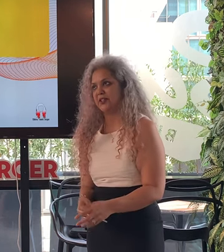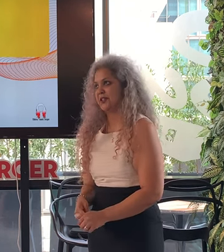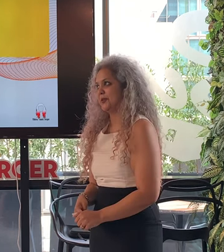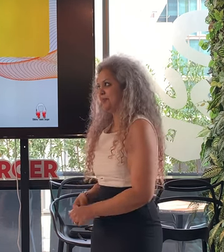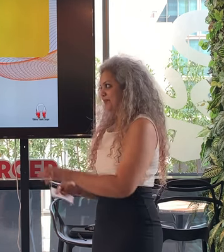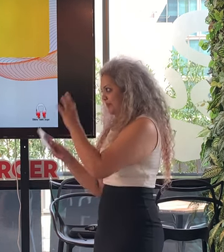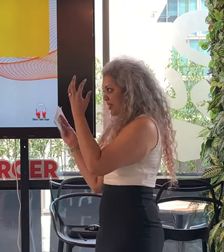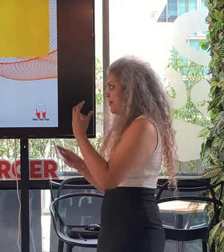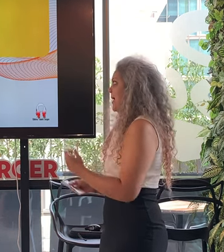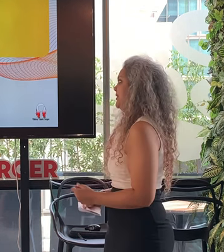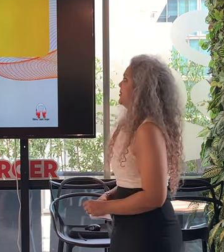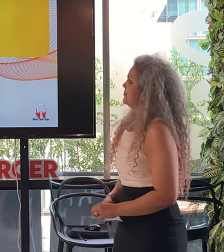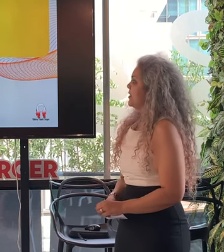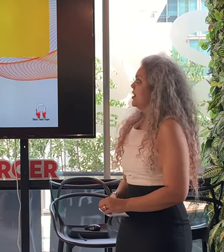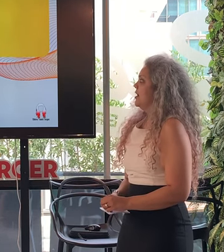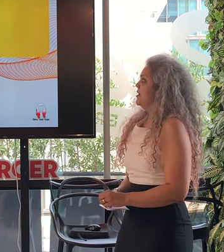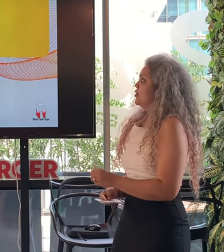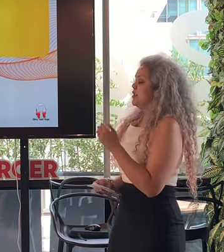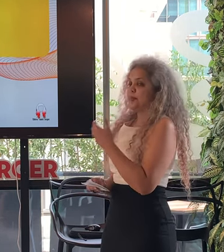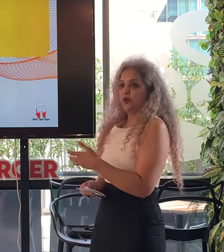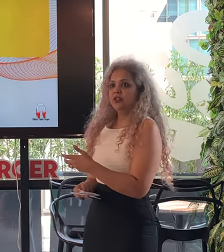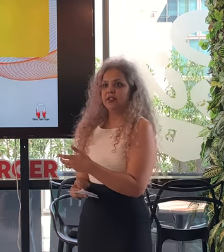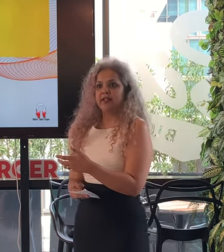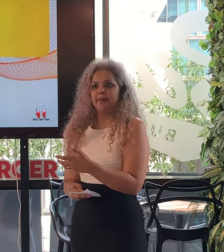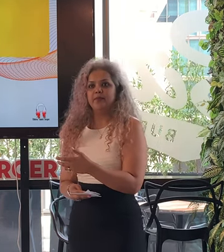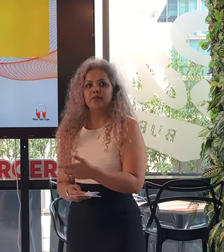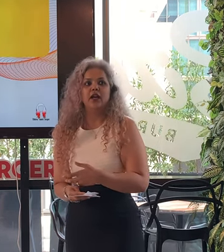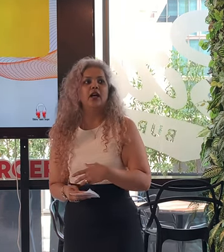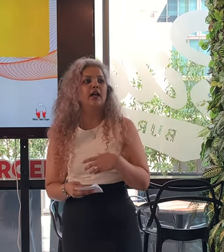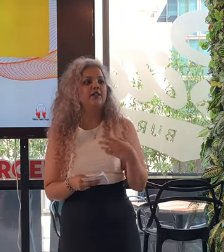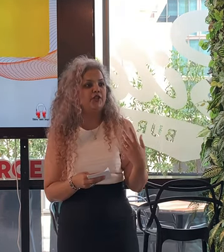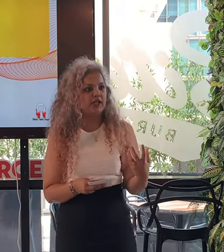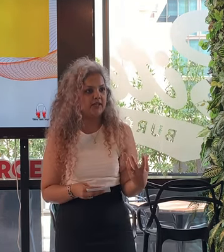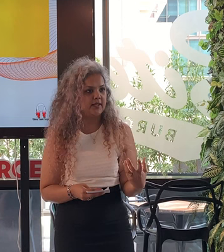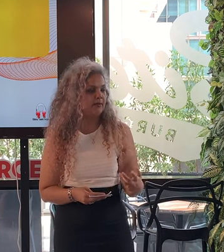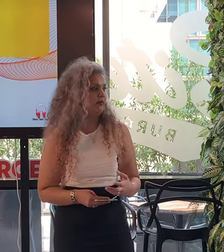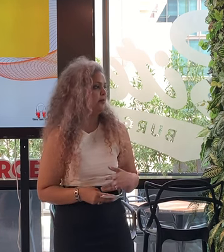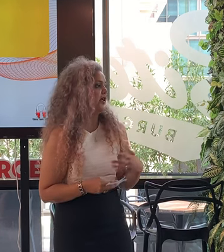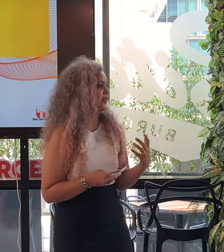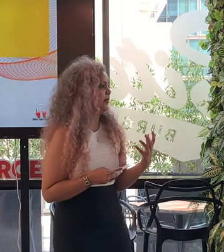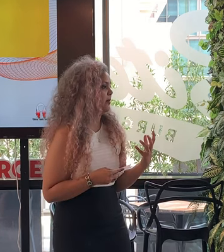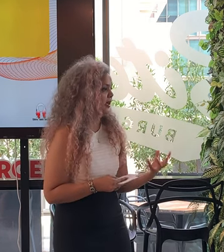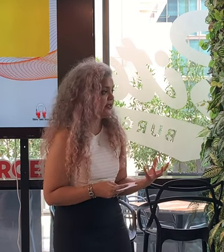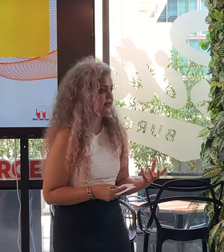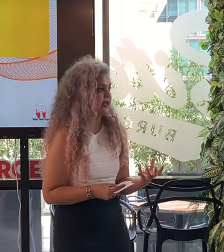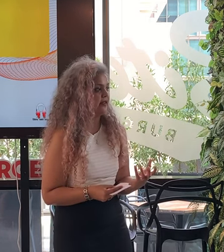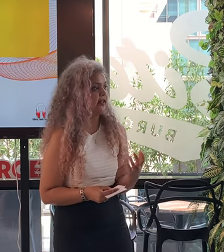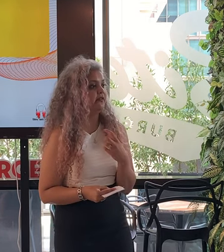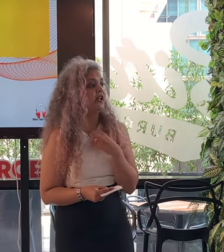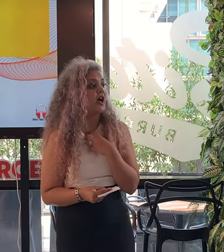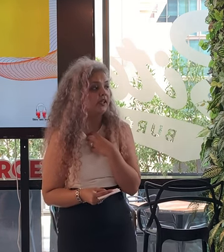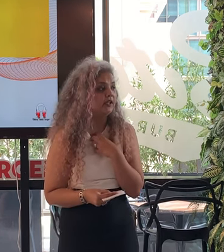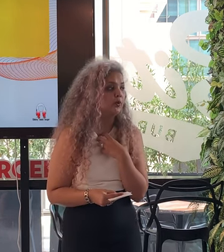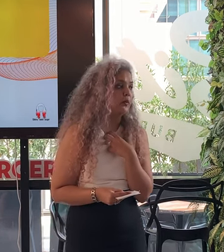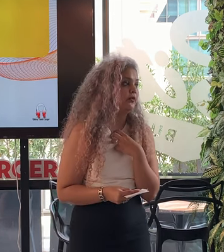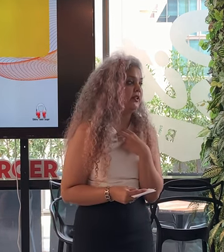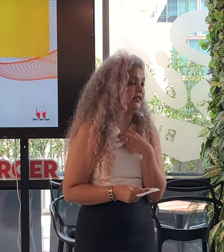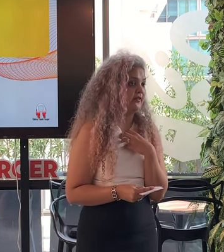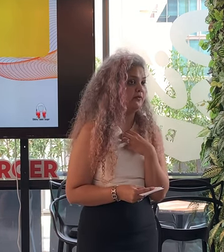back. So support them. Educate them. Make them understand that even I grew up with a deaf